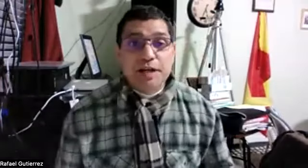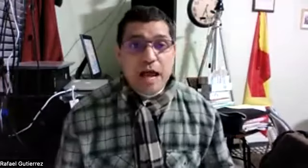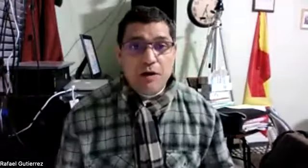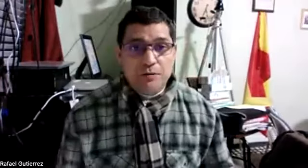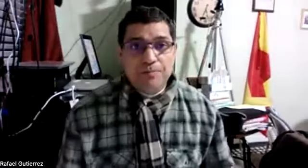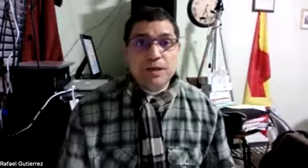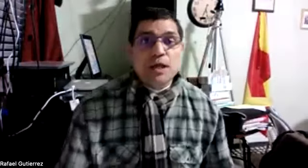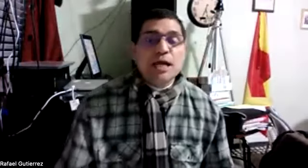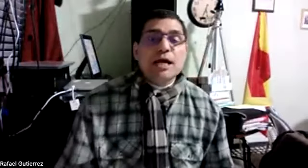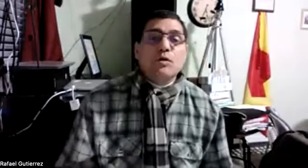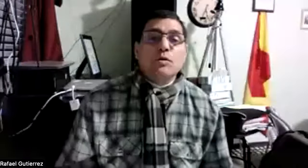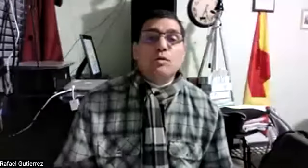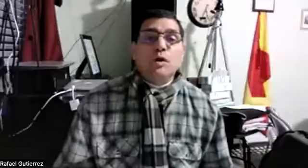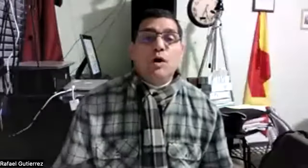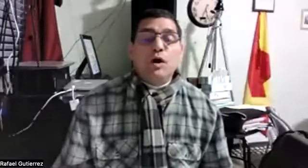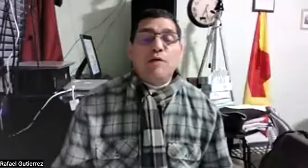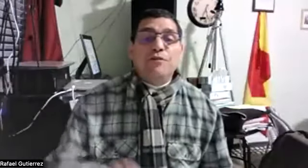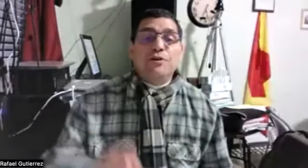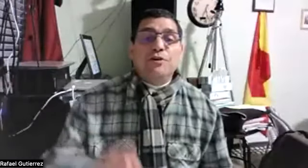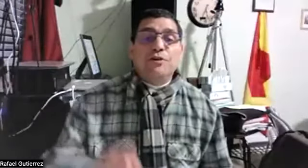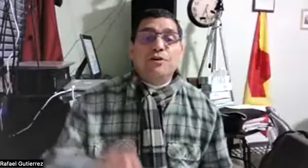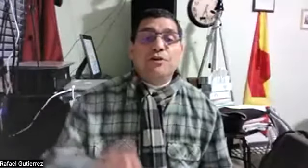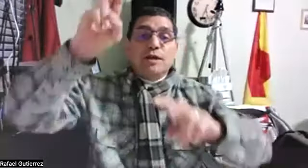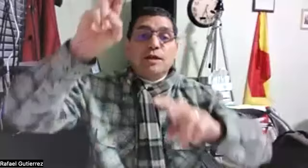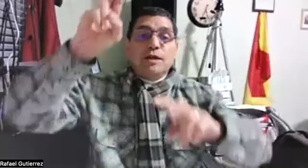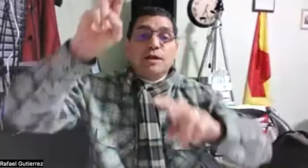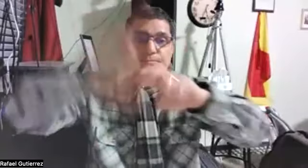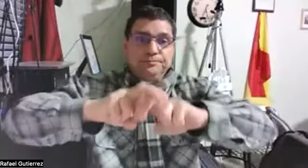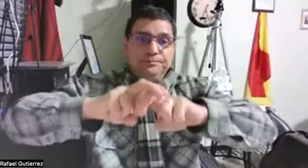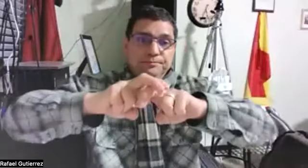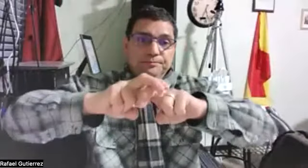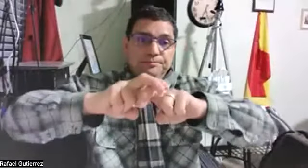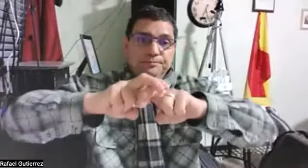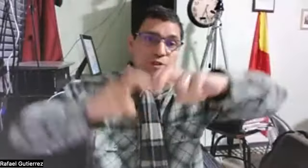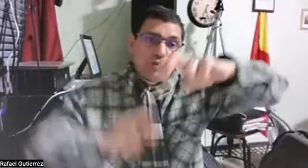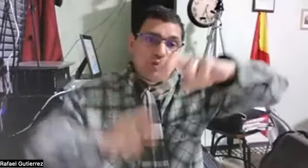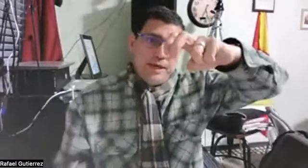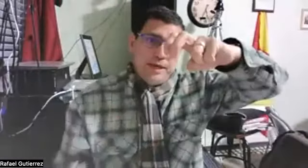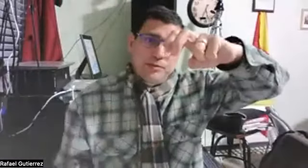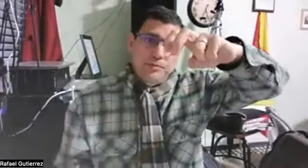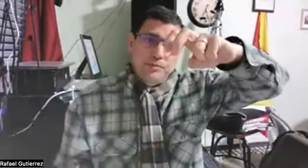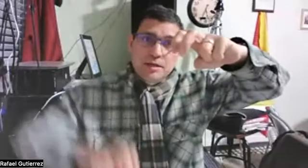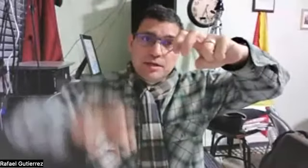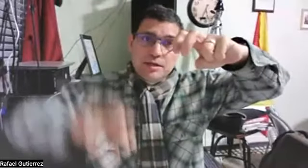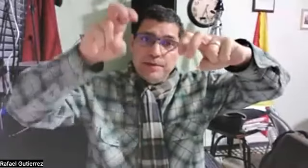noun? A verb, you do it once. You need to